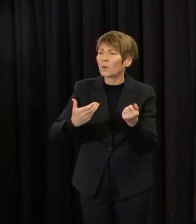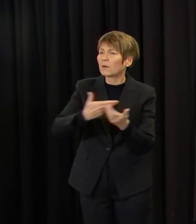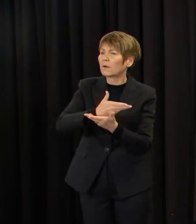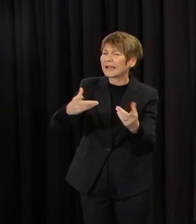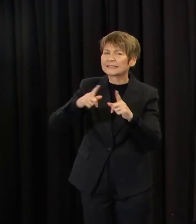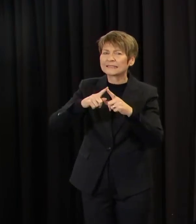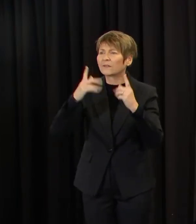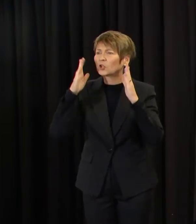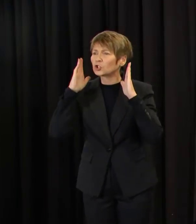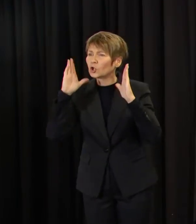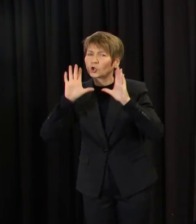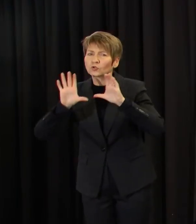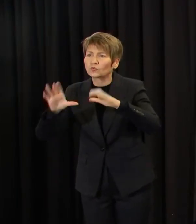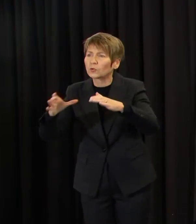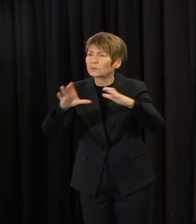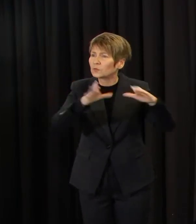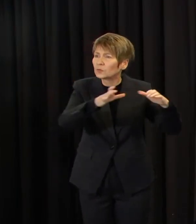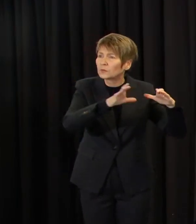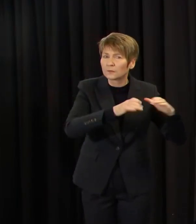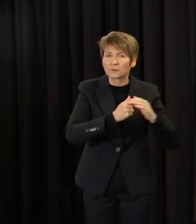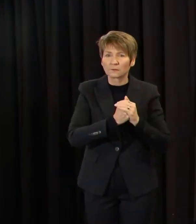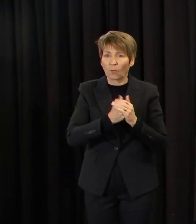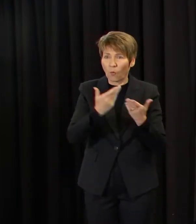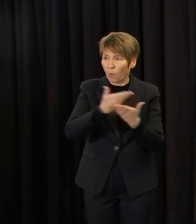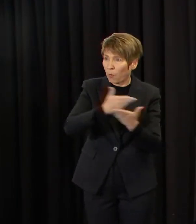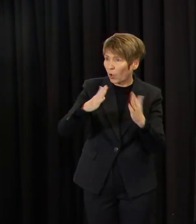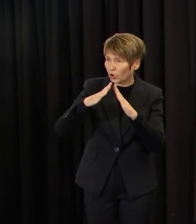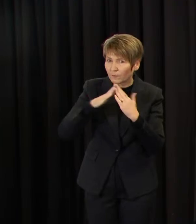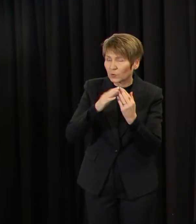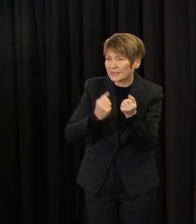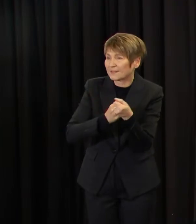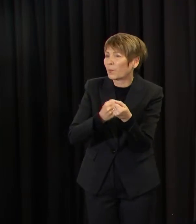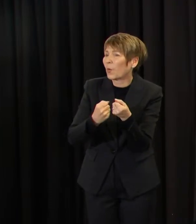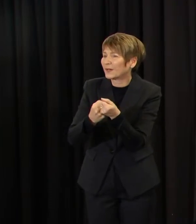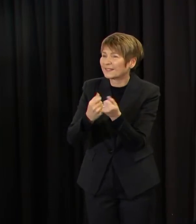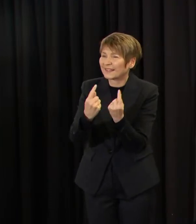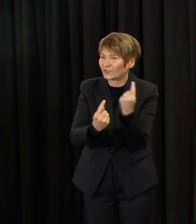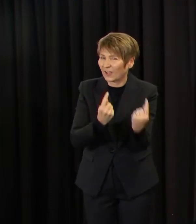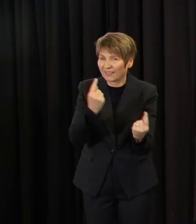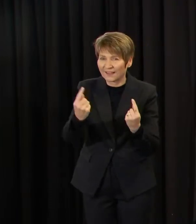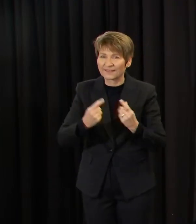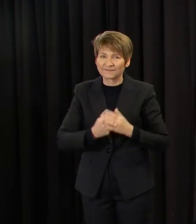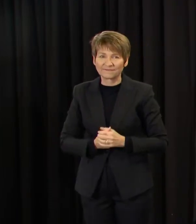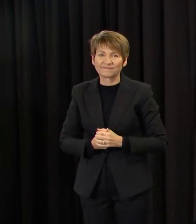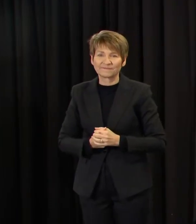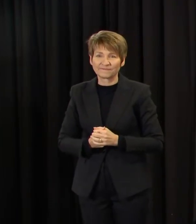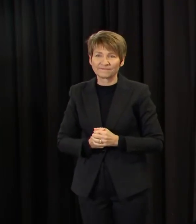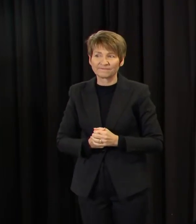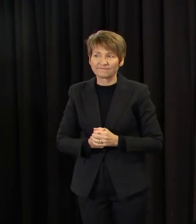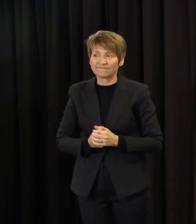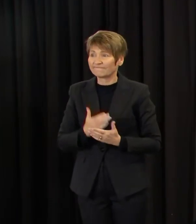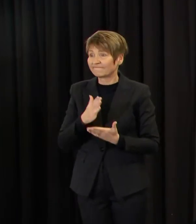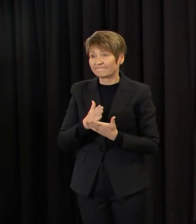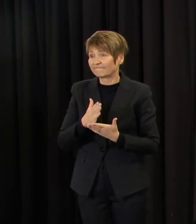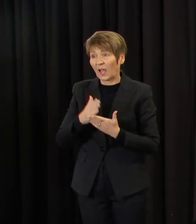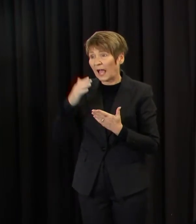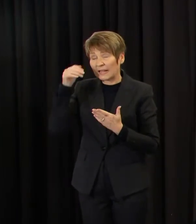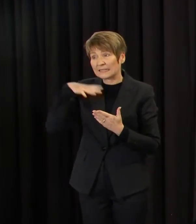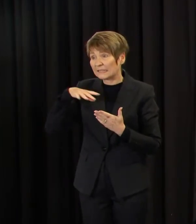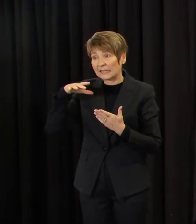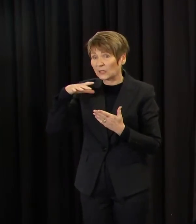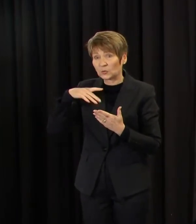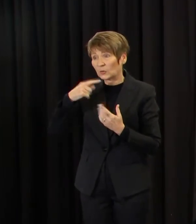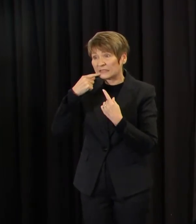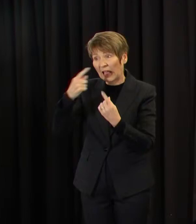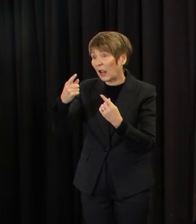that keeps us safe. Nothing's more important than that. So, sadly, with these sorts of numbers, it's only fair that we be